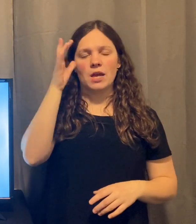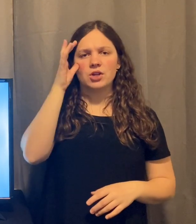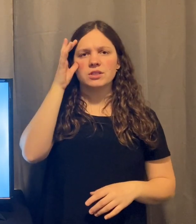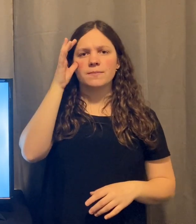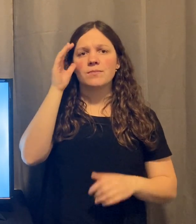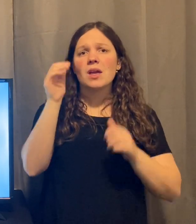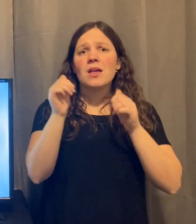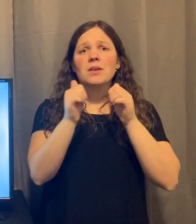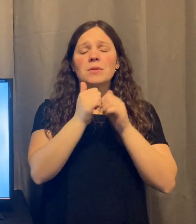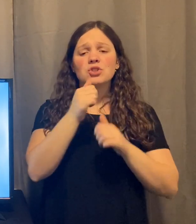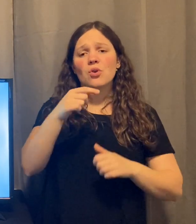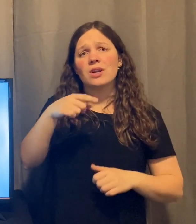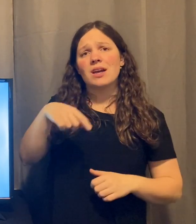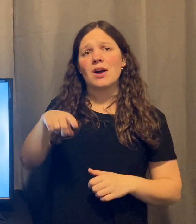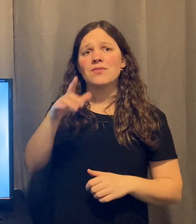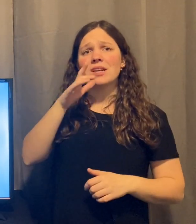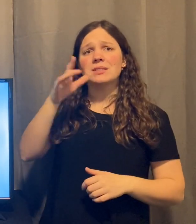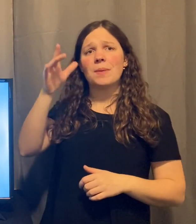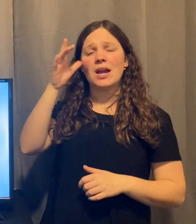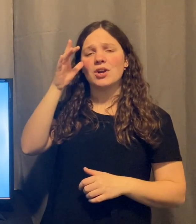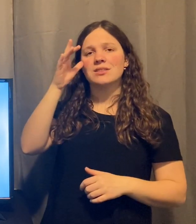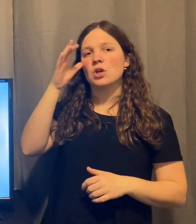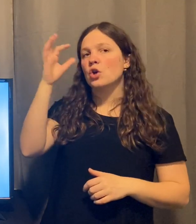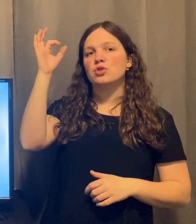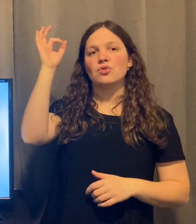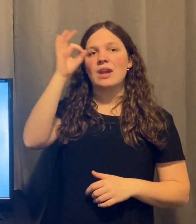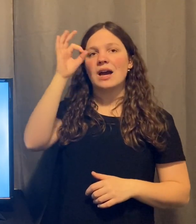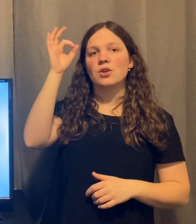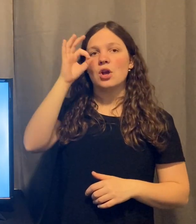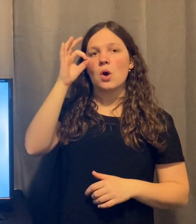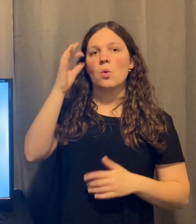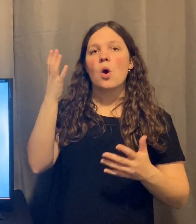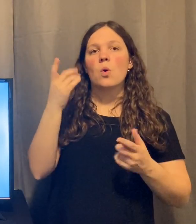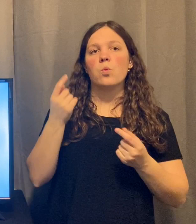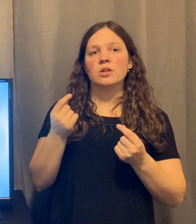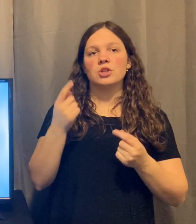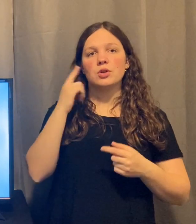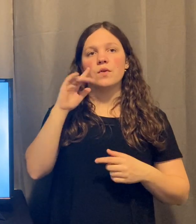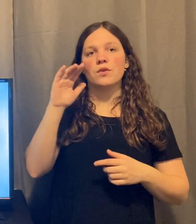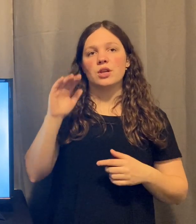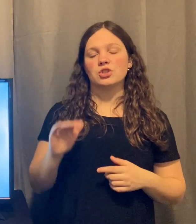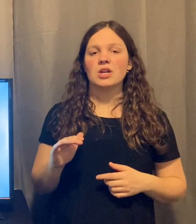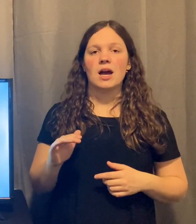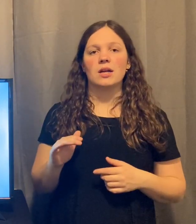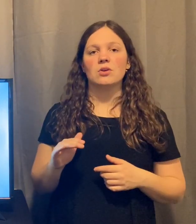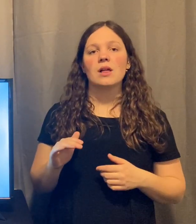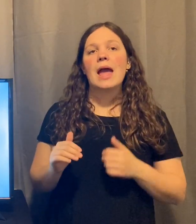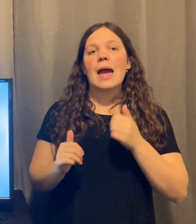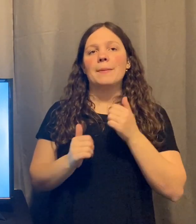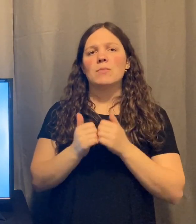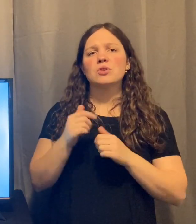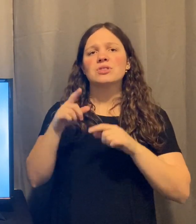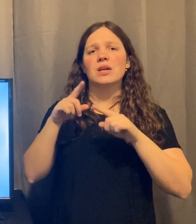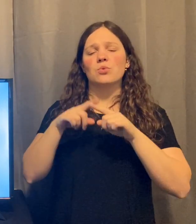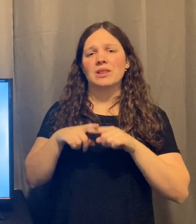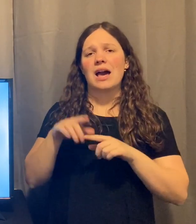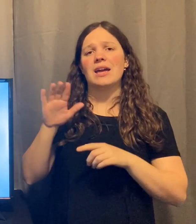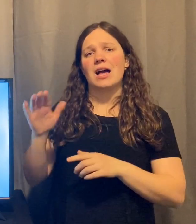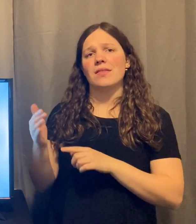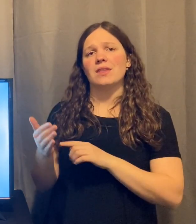parents. The majority of these parents do not know what to do for their child and mostly rely on